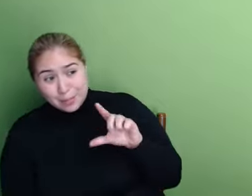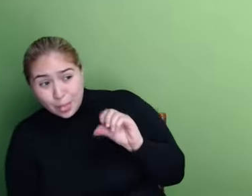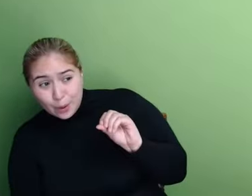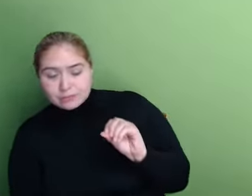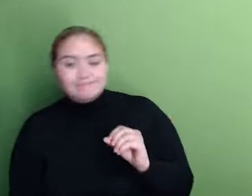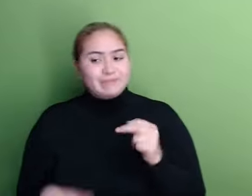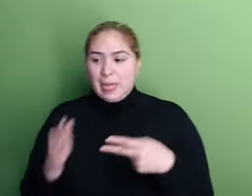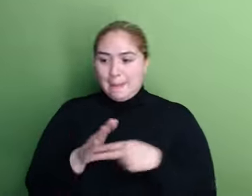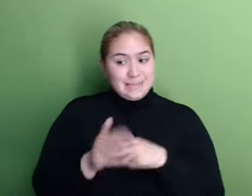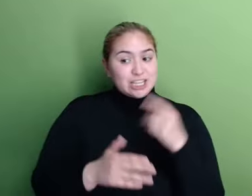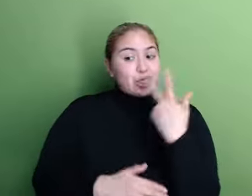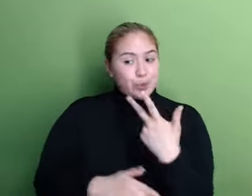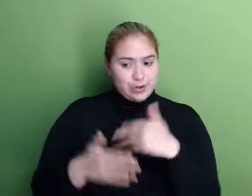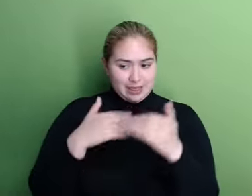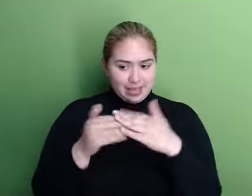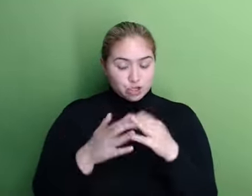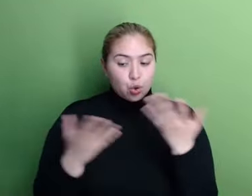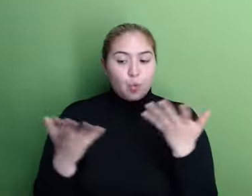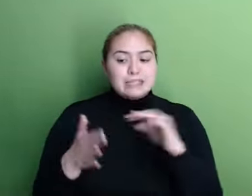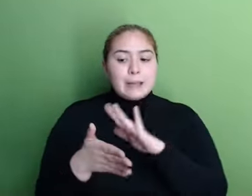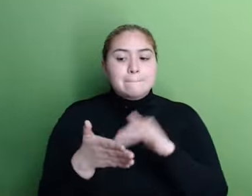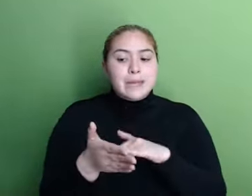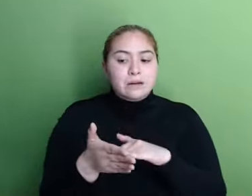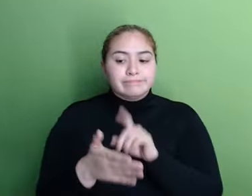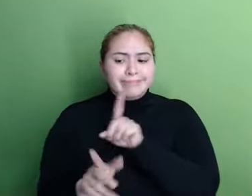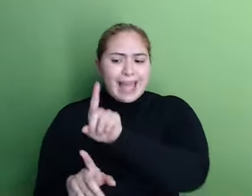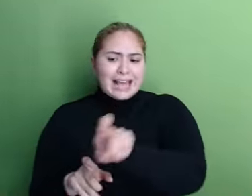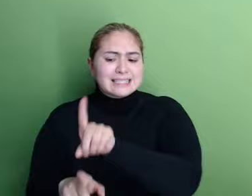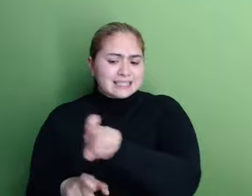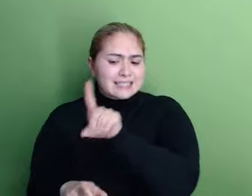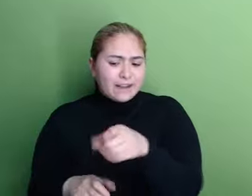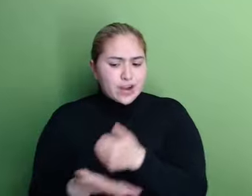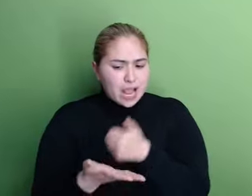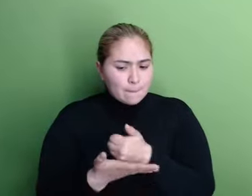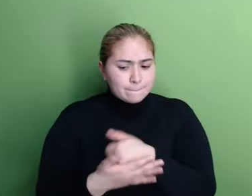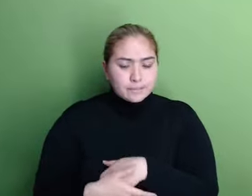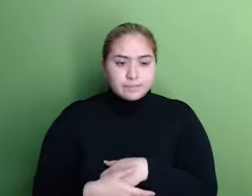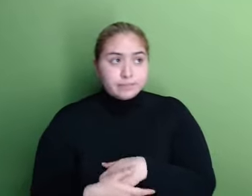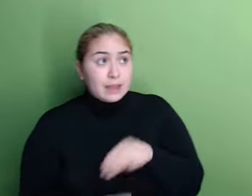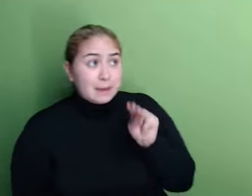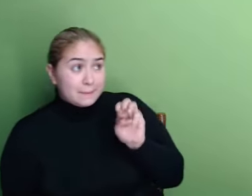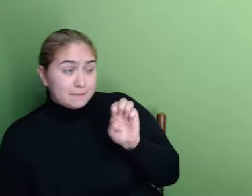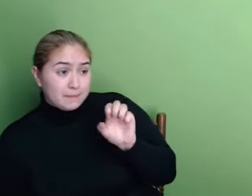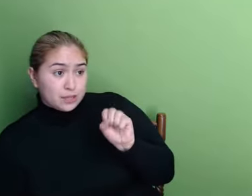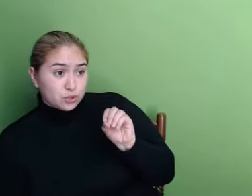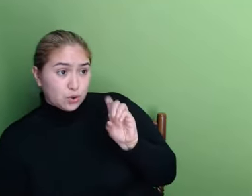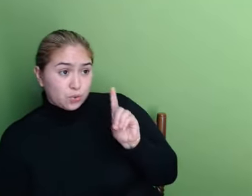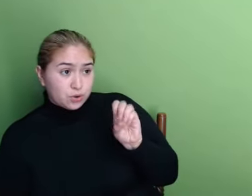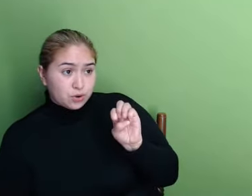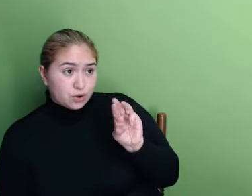the 3 layers. What's the middle? Ask Samantha for some help. I think she might know. Mesoderm.